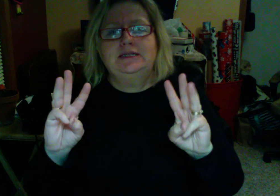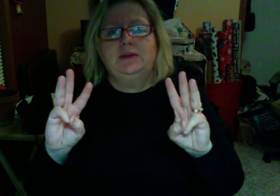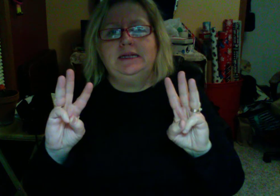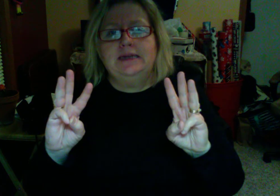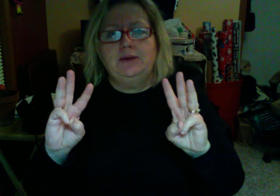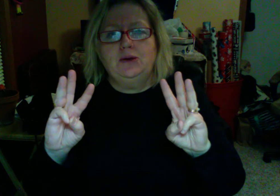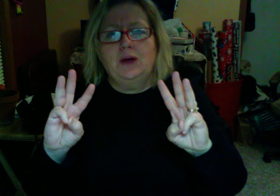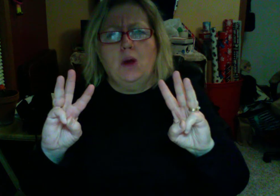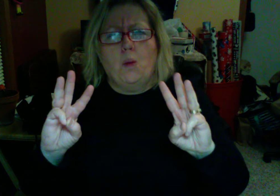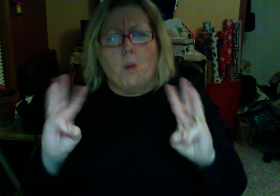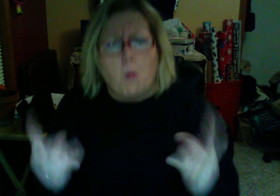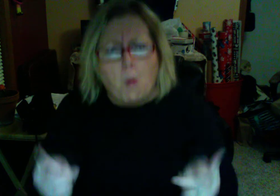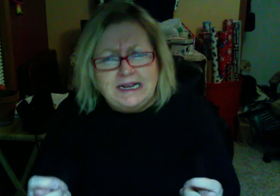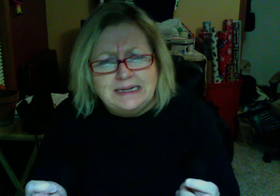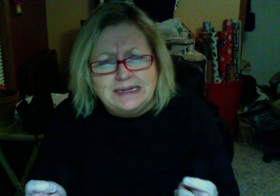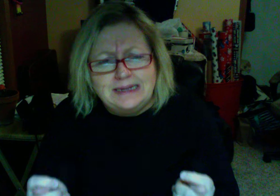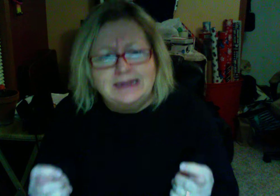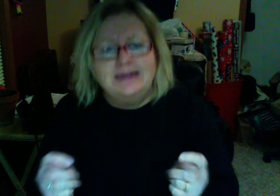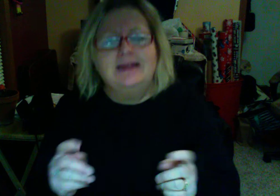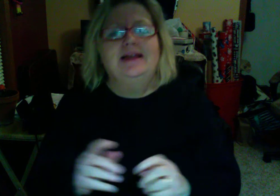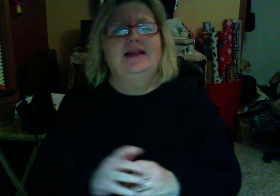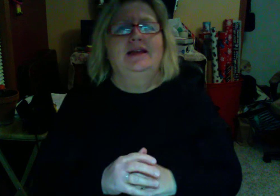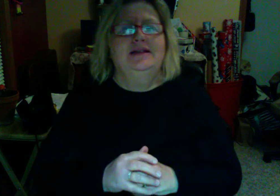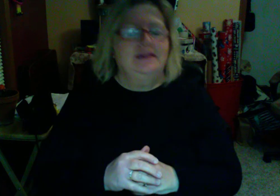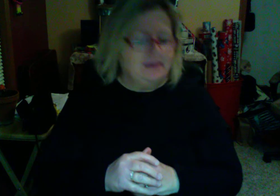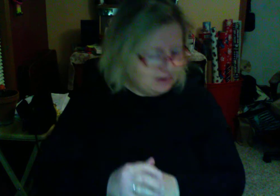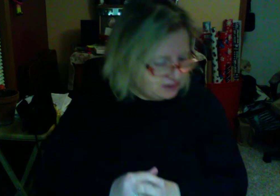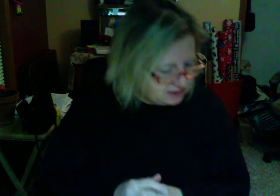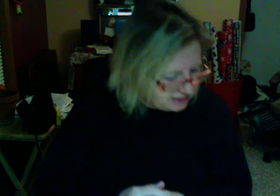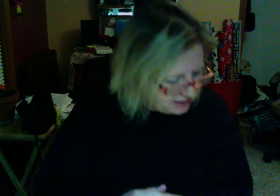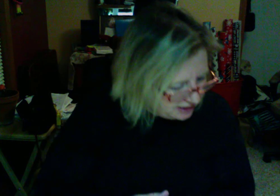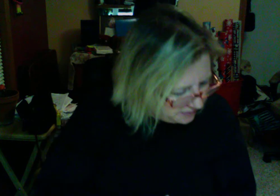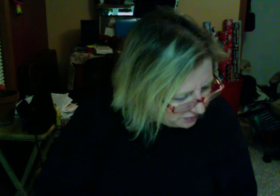be W, what. On to T,